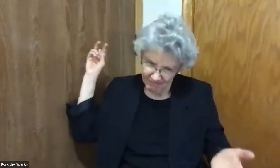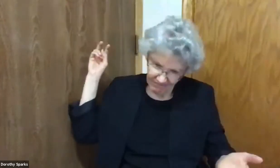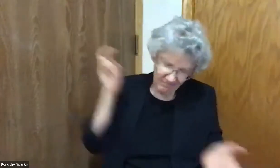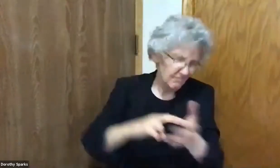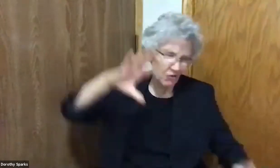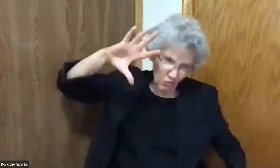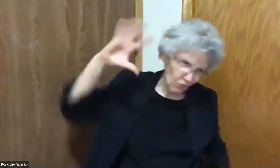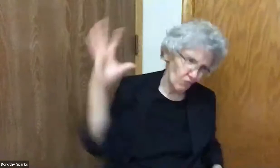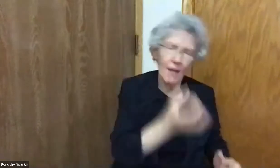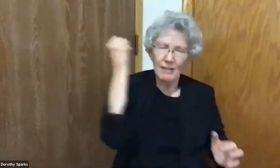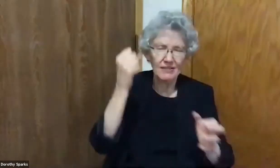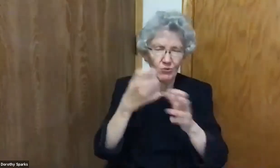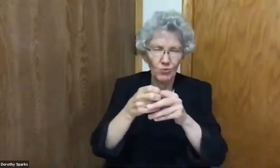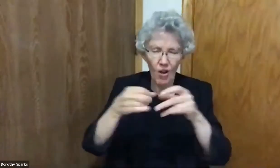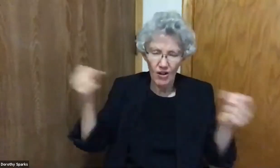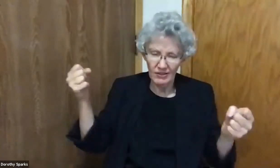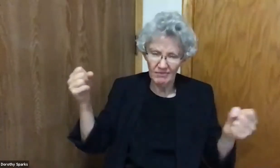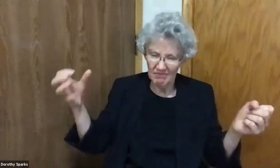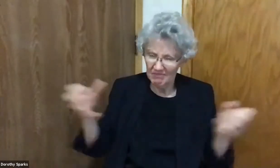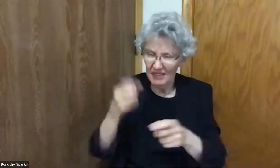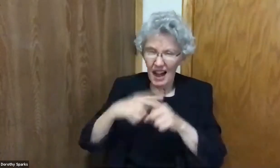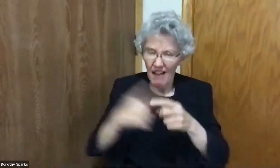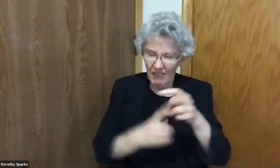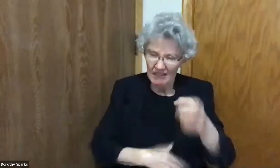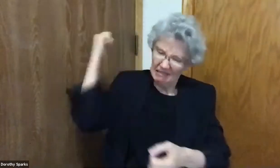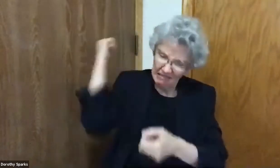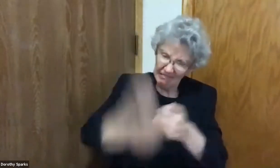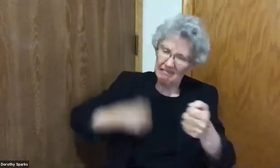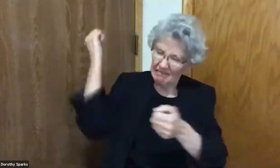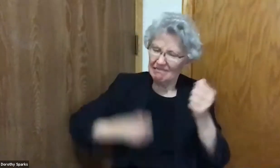the king would grab the scroll.